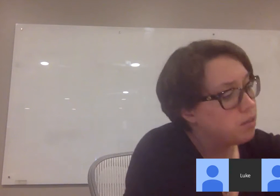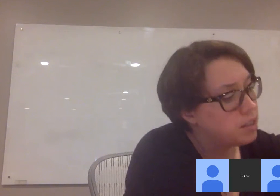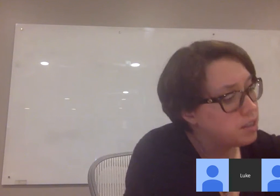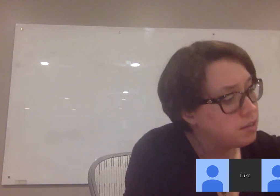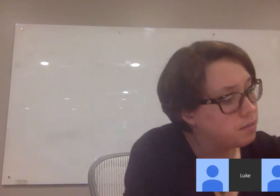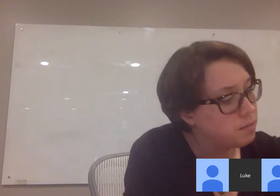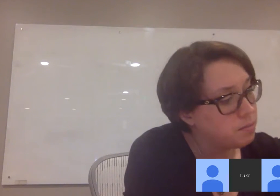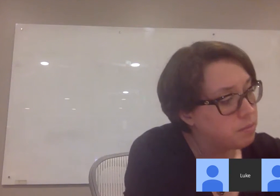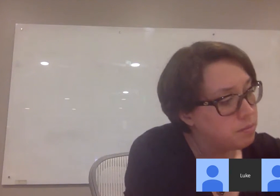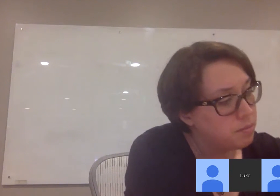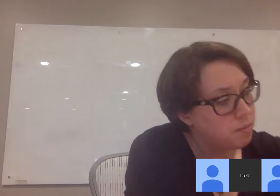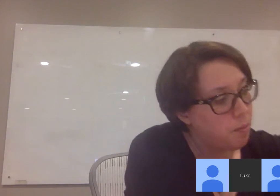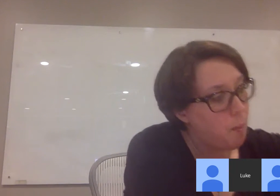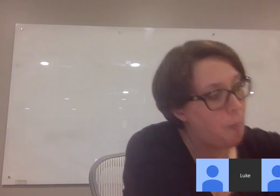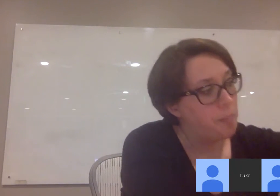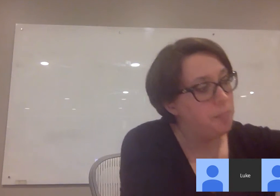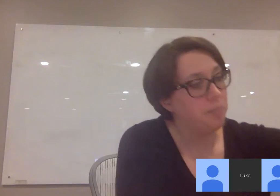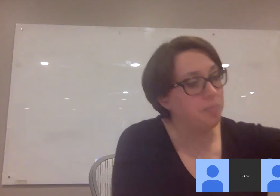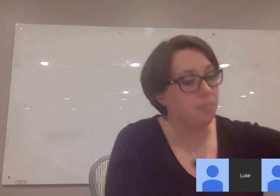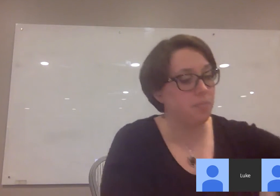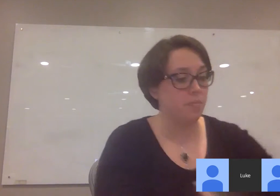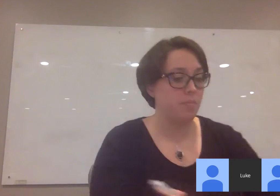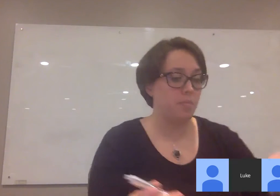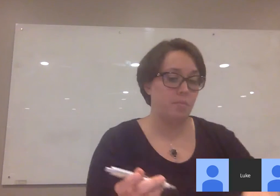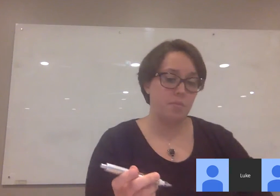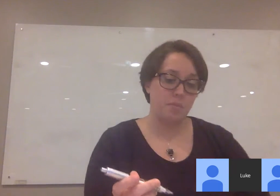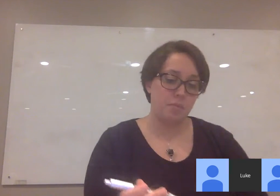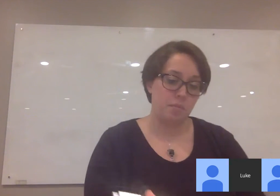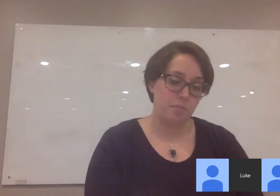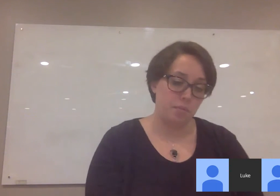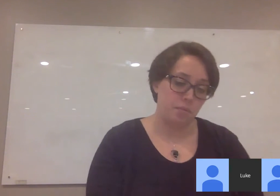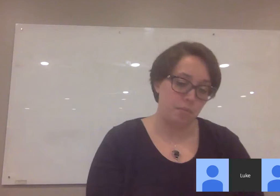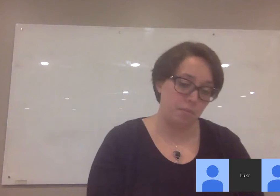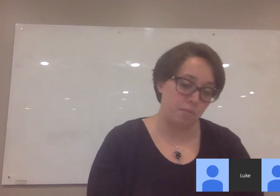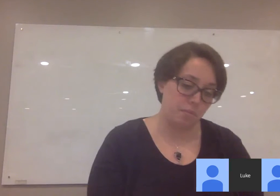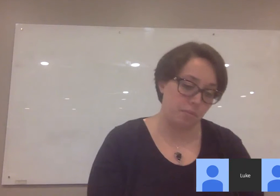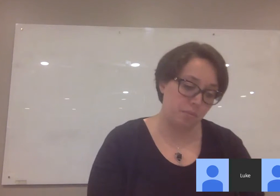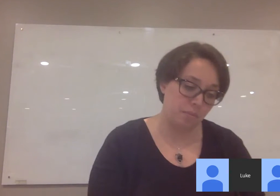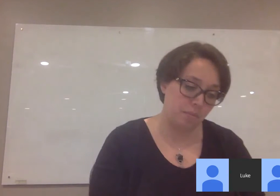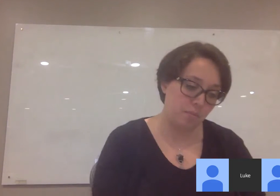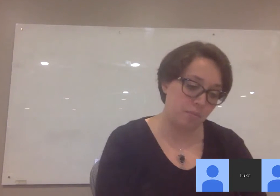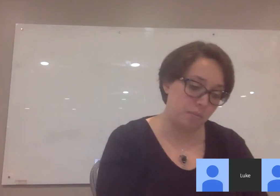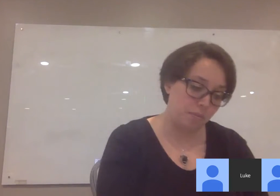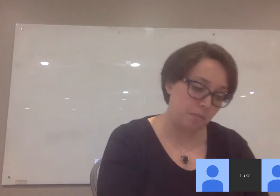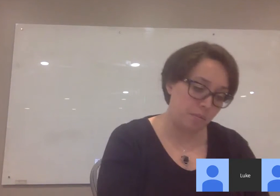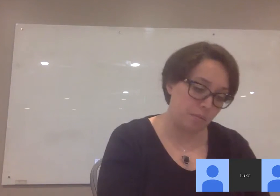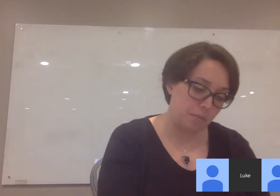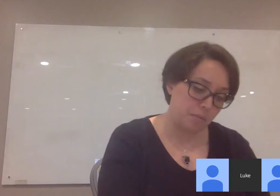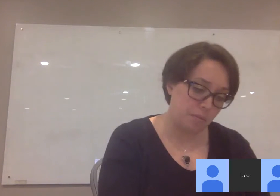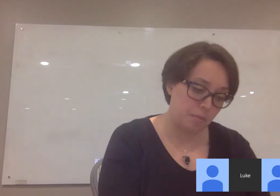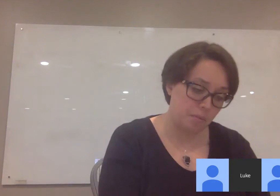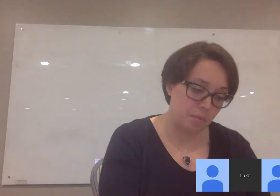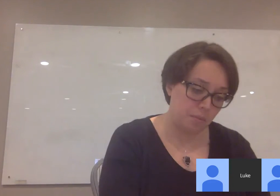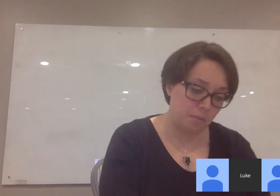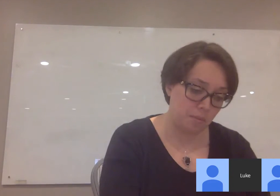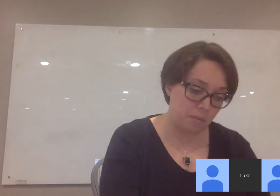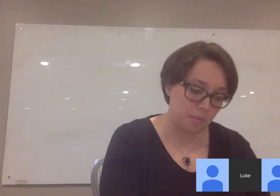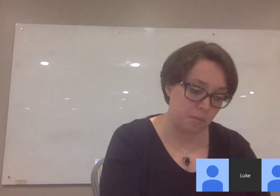the first letters capitalized. They wanted to stop And then the recording. password is capital C, capital S, capital D, but then Austin is lowercase